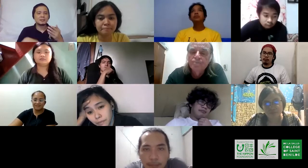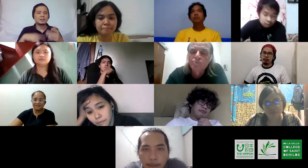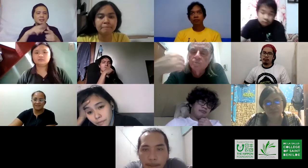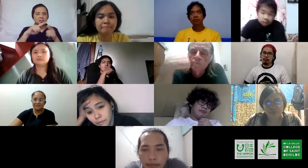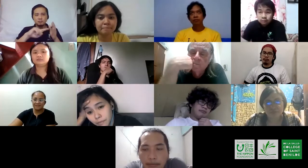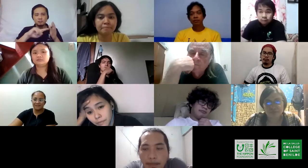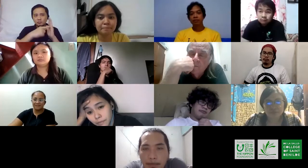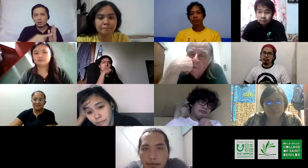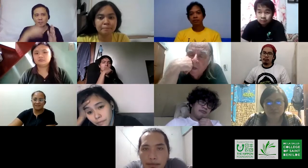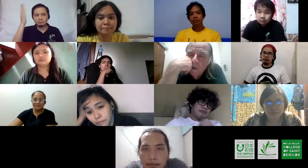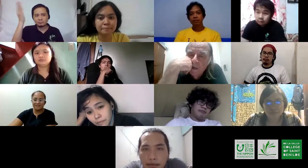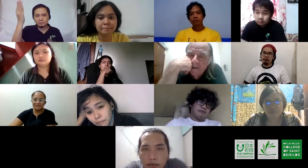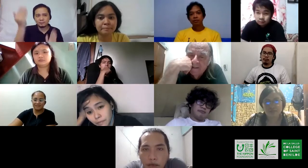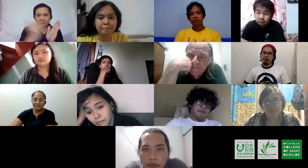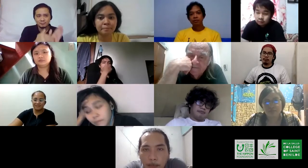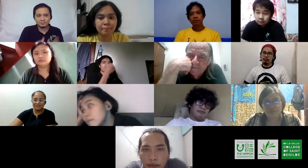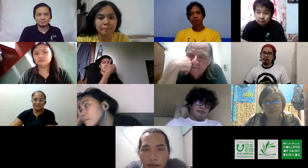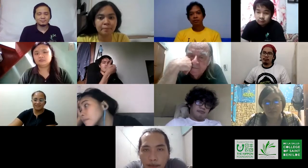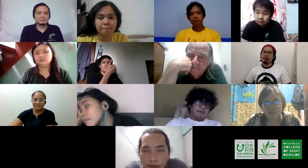lesson.